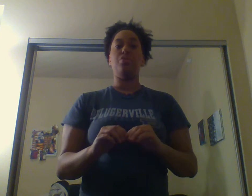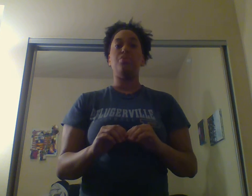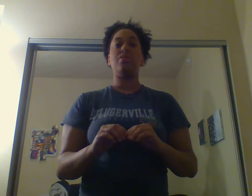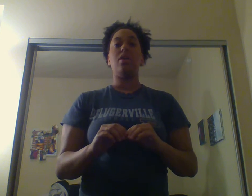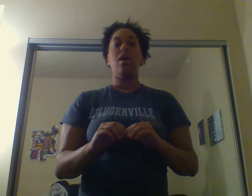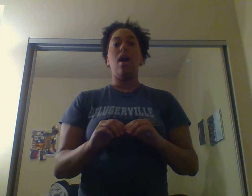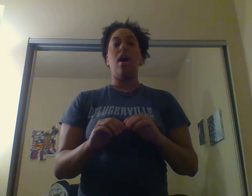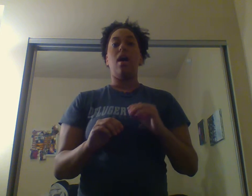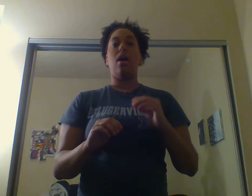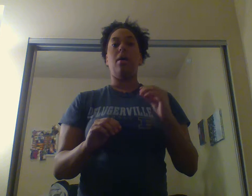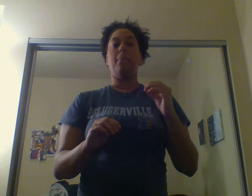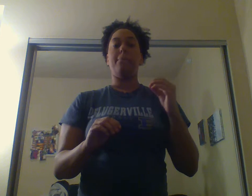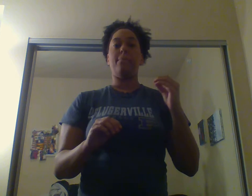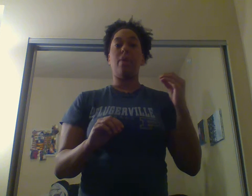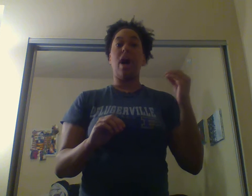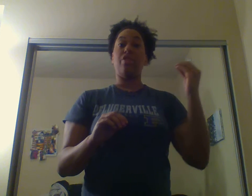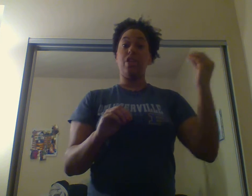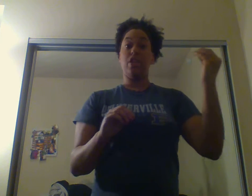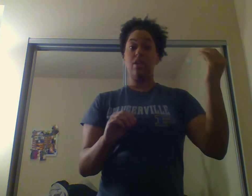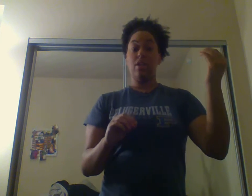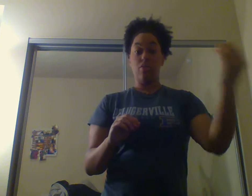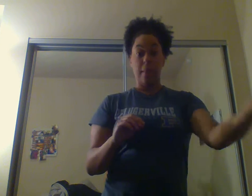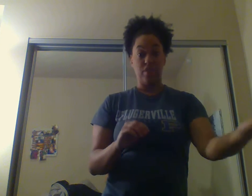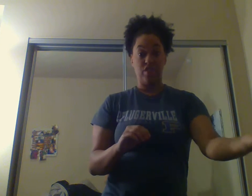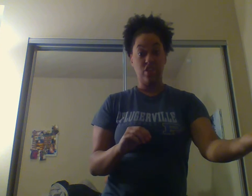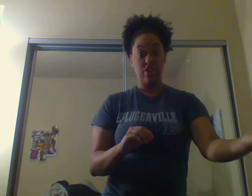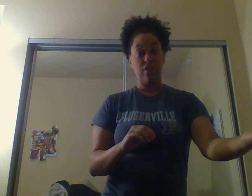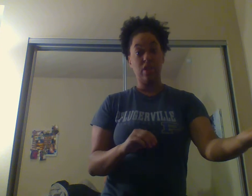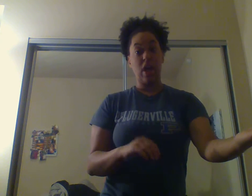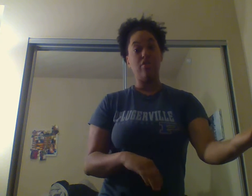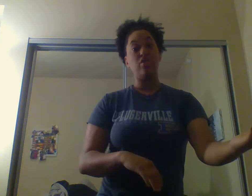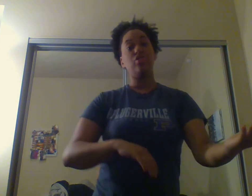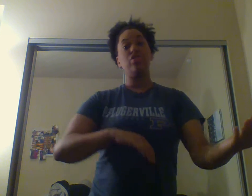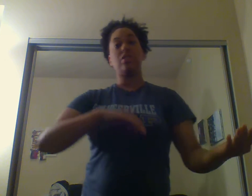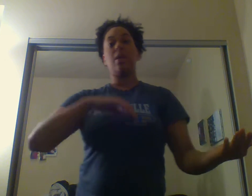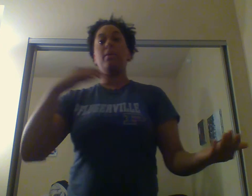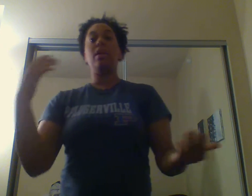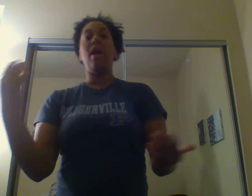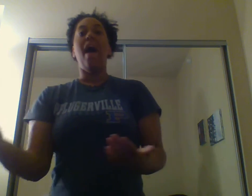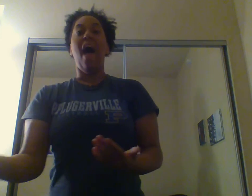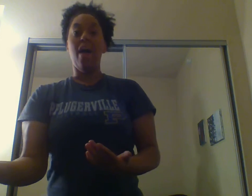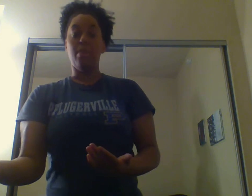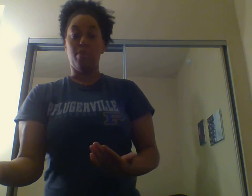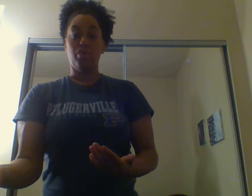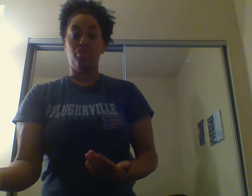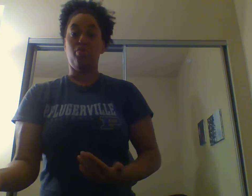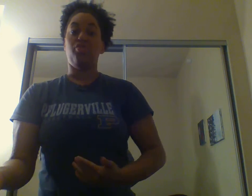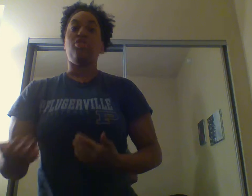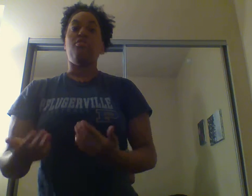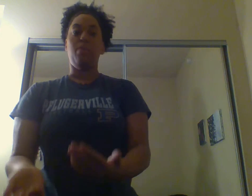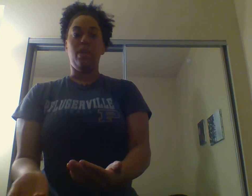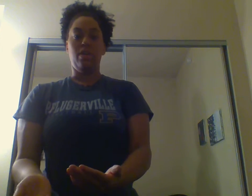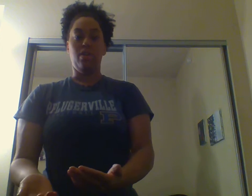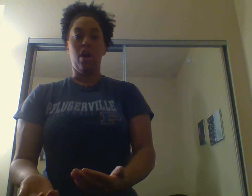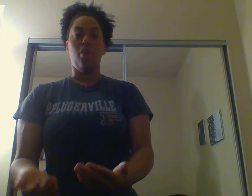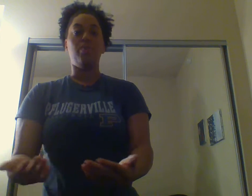used by the representative of the life insurance company and the person who should have been